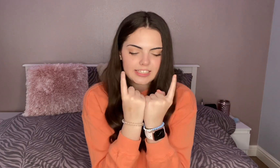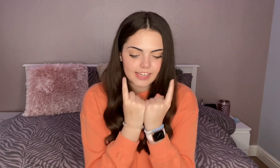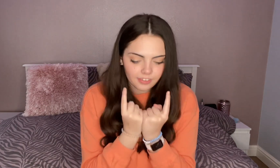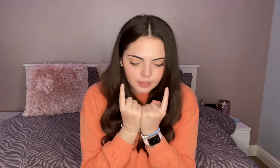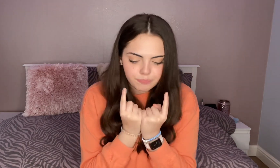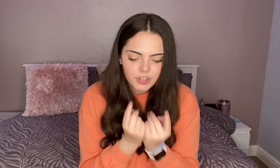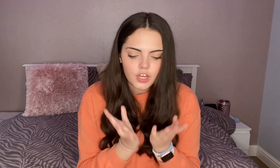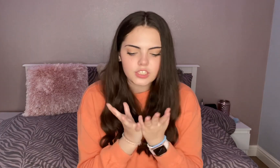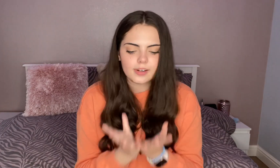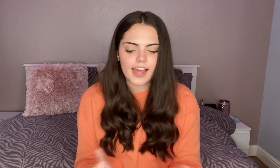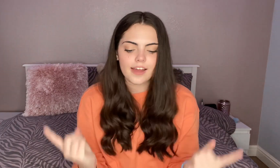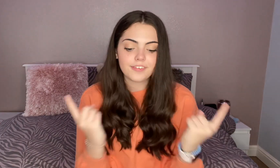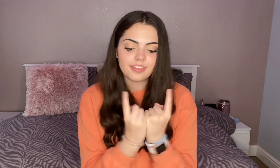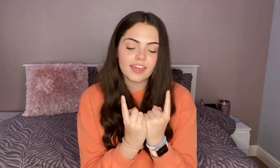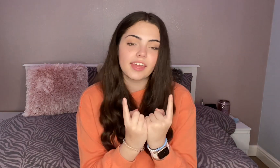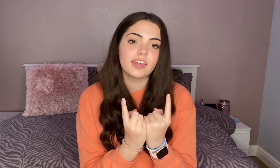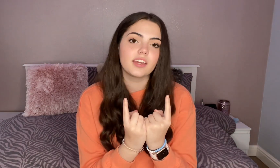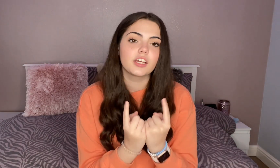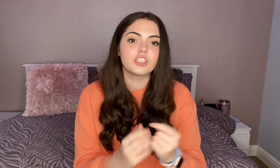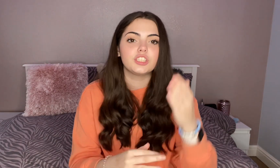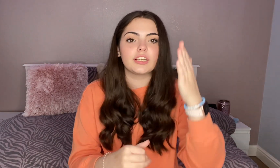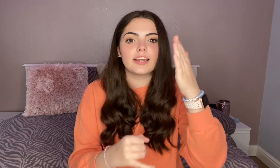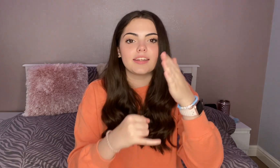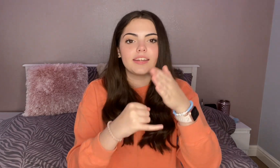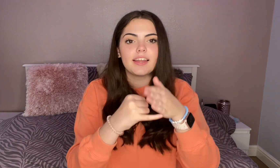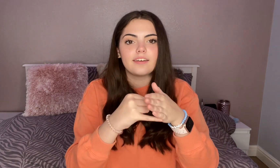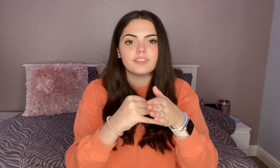together. So everything she never,